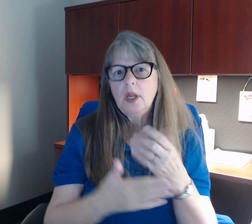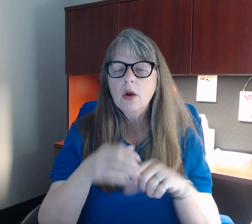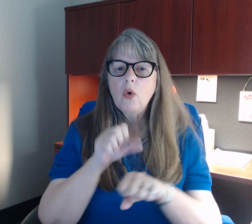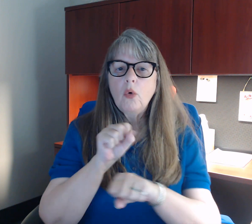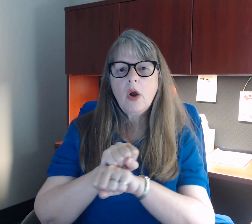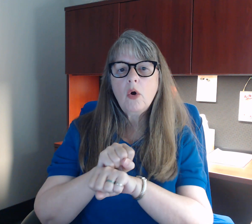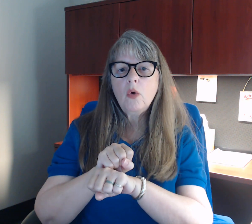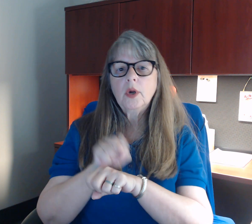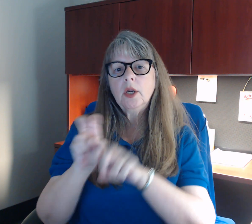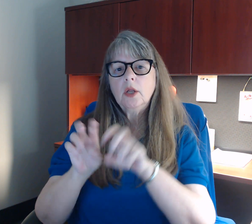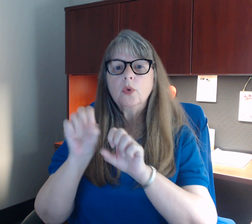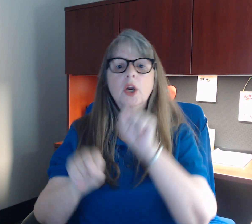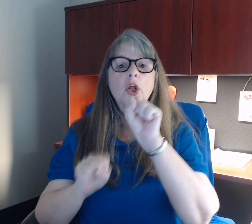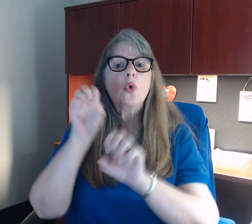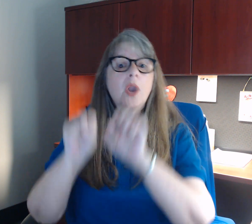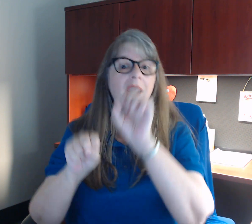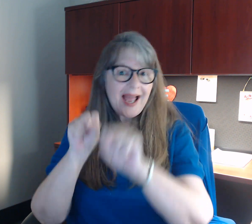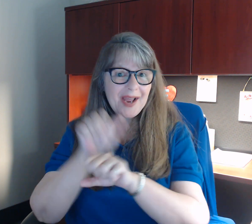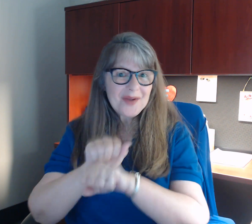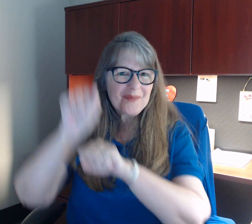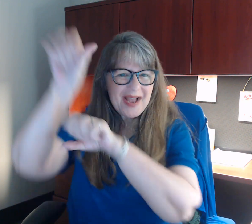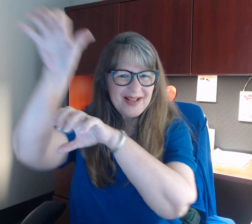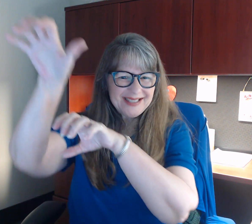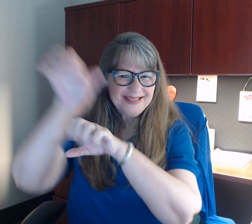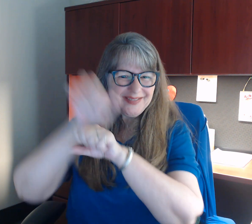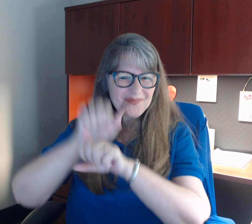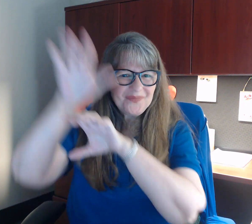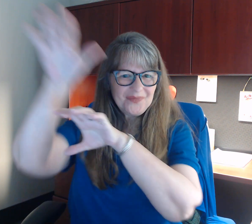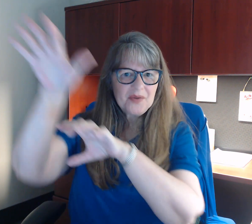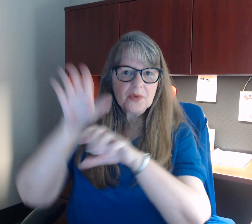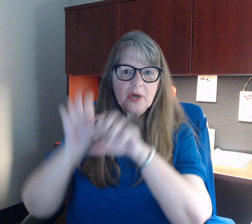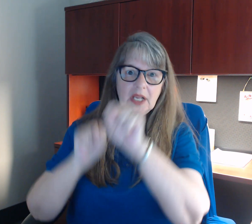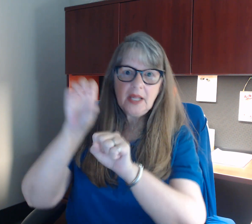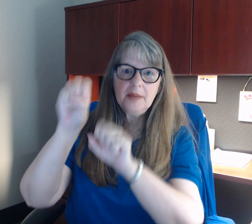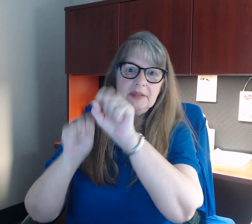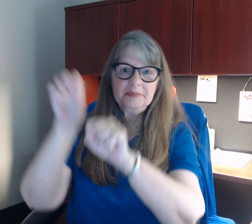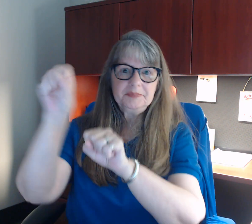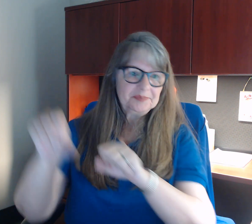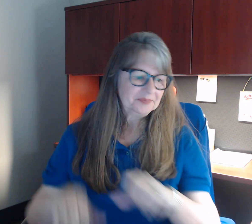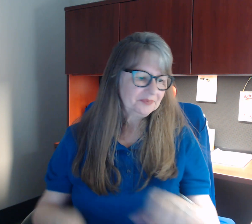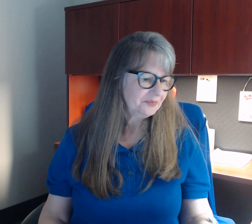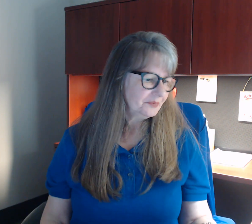or oh, we're gonna go climb a mountain. Right, we're gonna climb